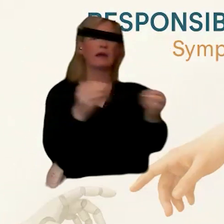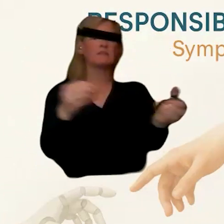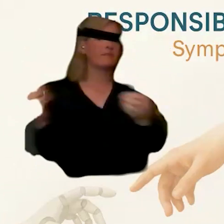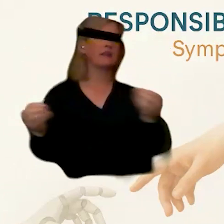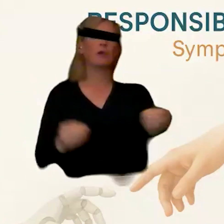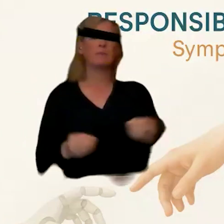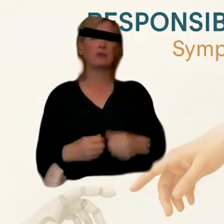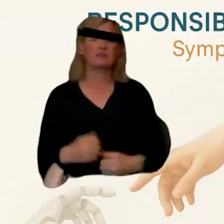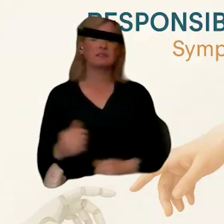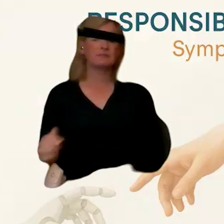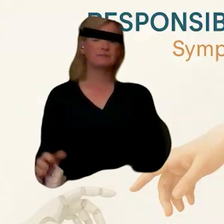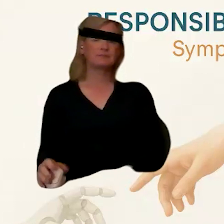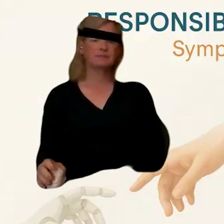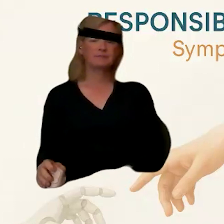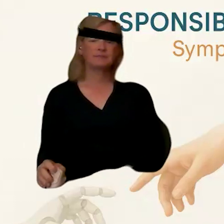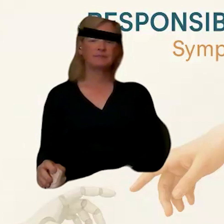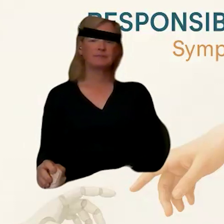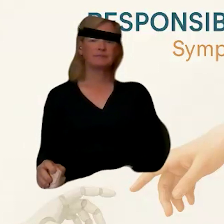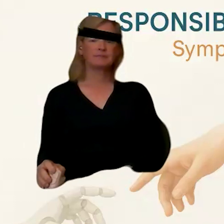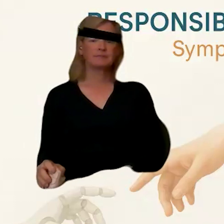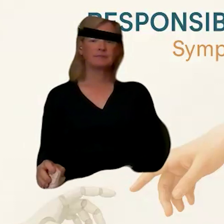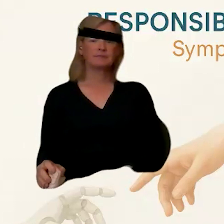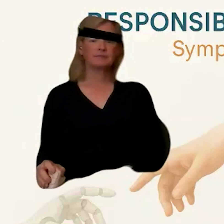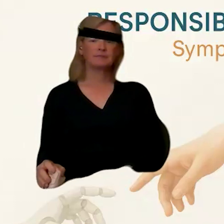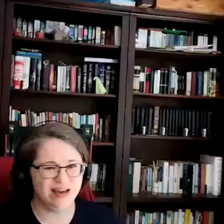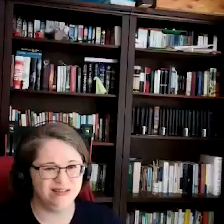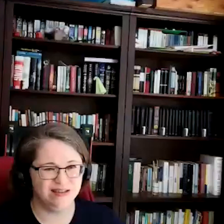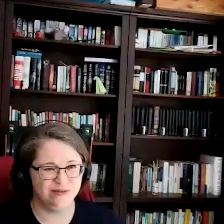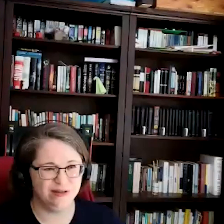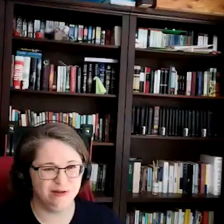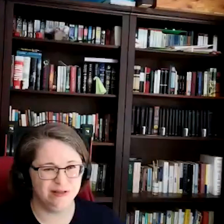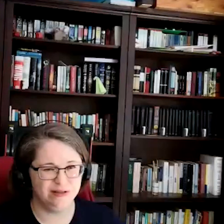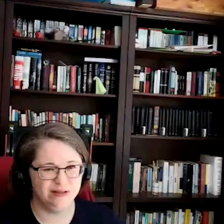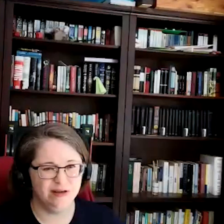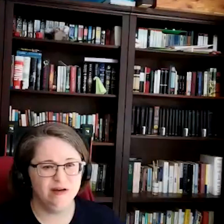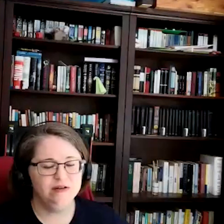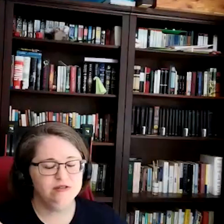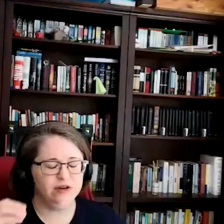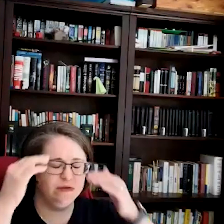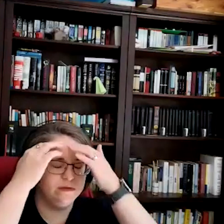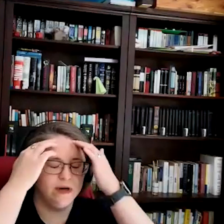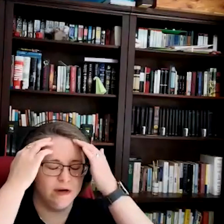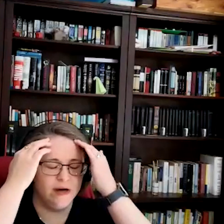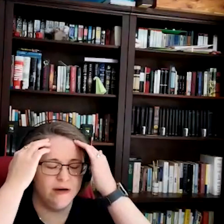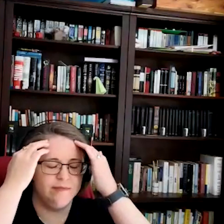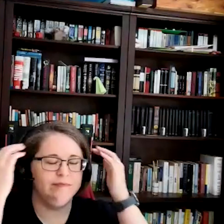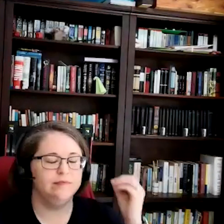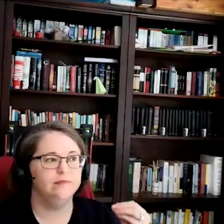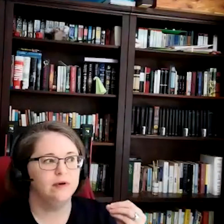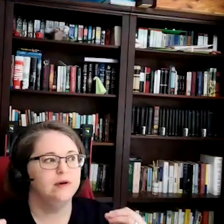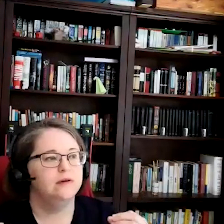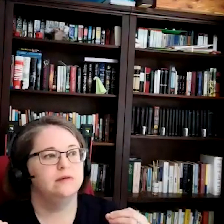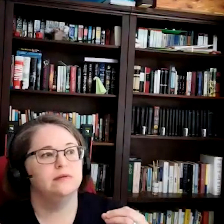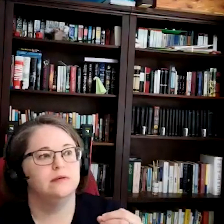we're trying to find the right boundaries. Can I just add to that really quickly? please, Heather, yeah. So,